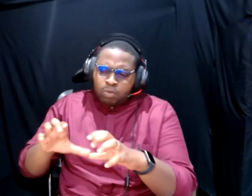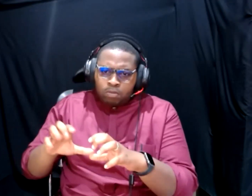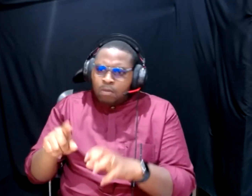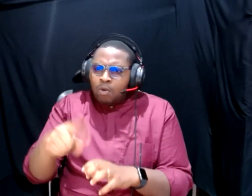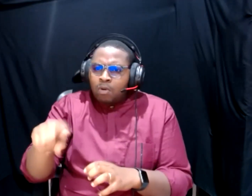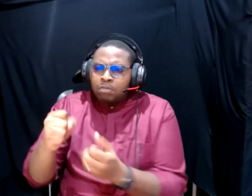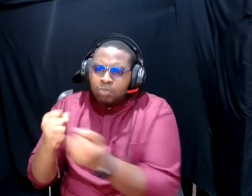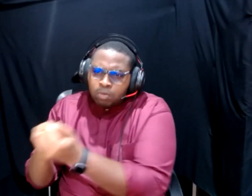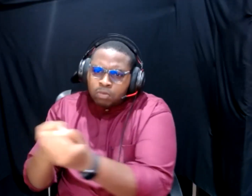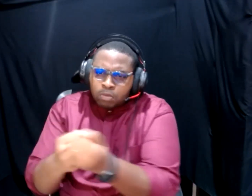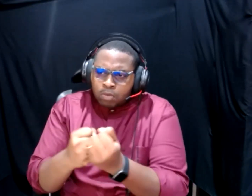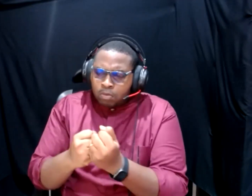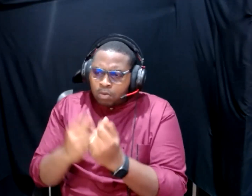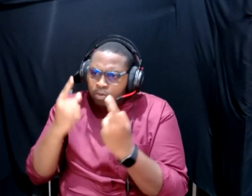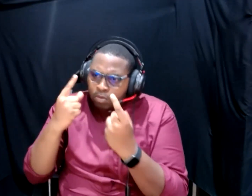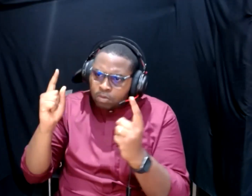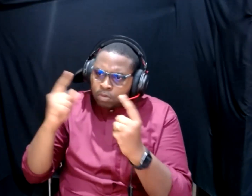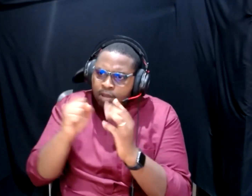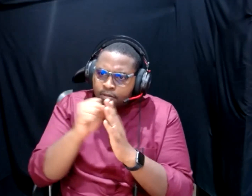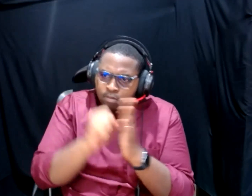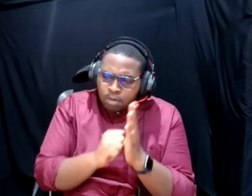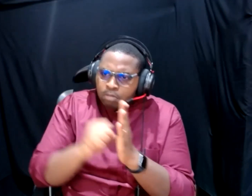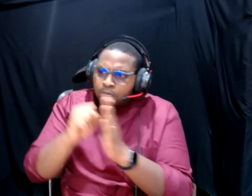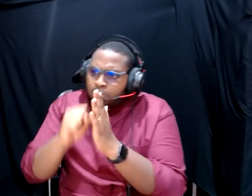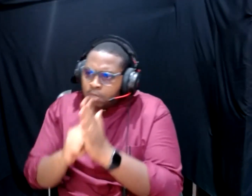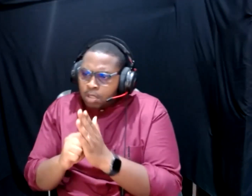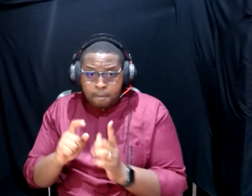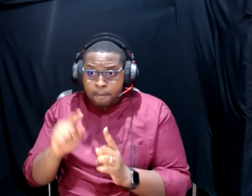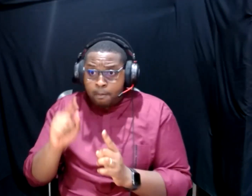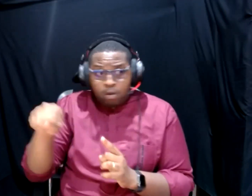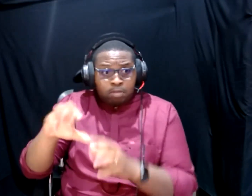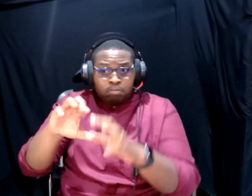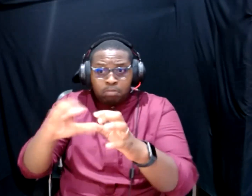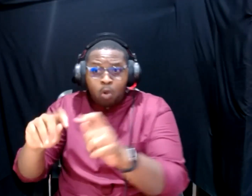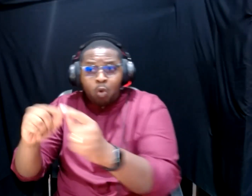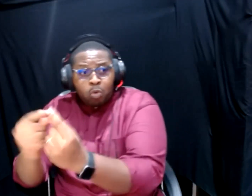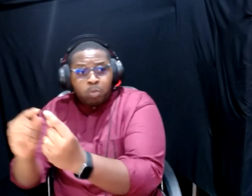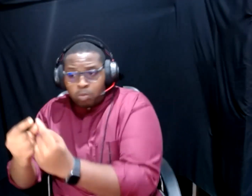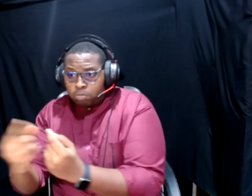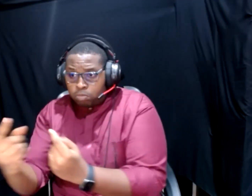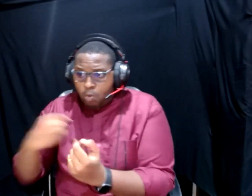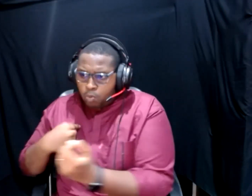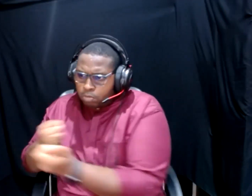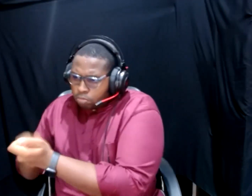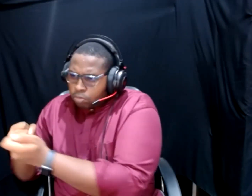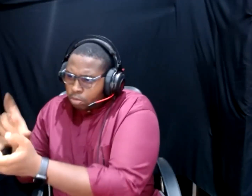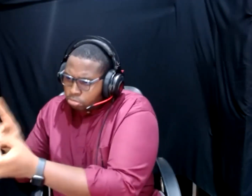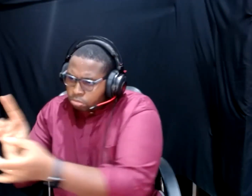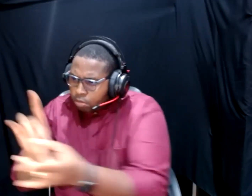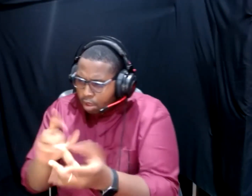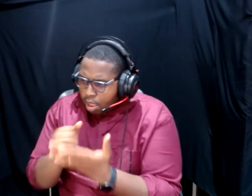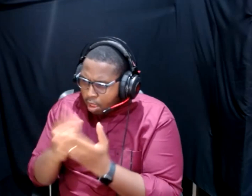and success after success, state after state, in the consulting teams we engage with, and all the states across the country. I